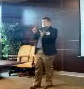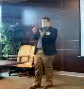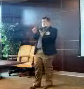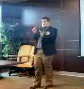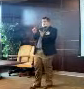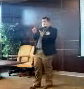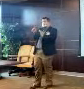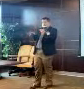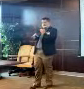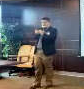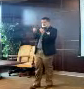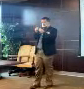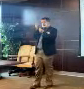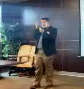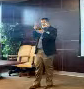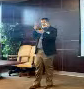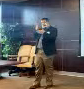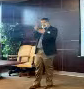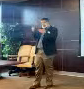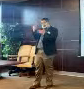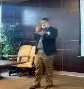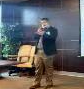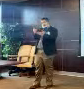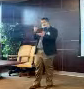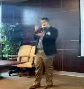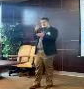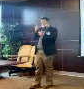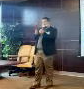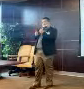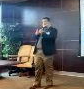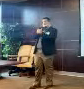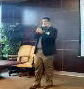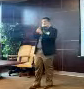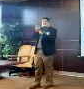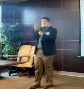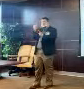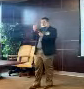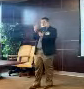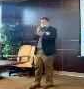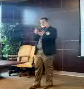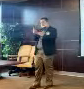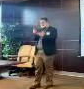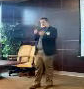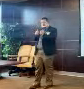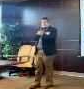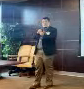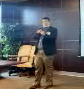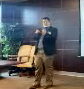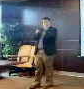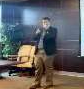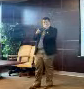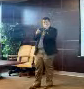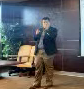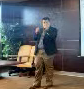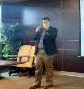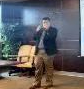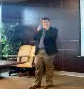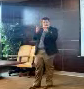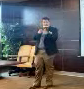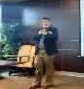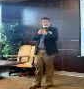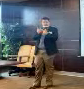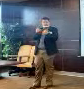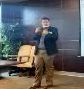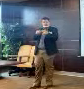populate additional data towards the end of last week. We think it was a little bit of a catch up from some prior weeks. But from what we can tell, we still